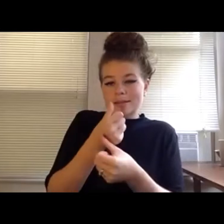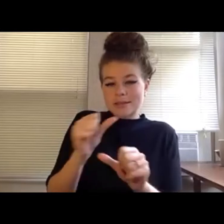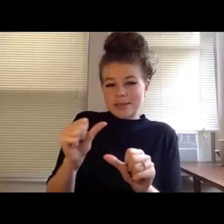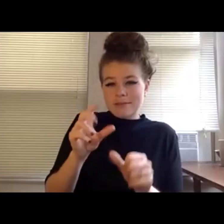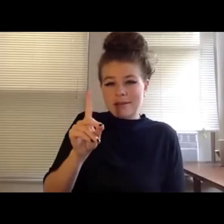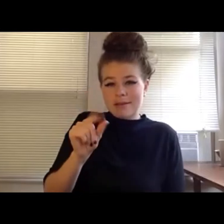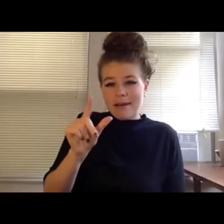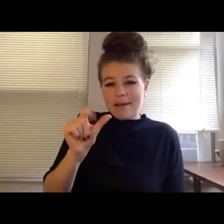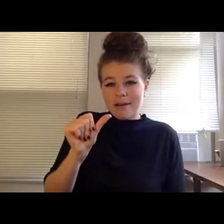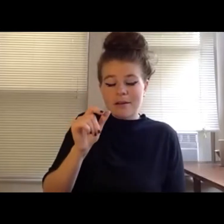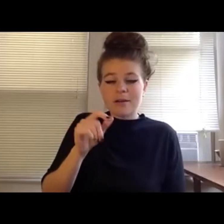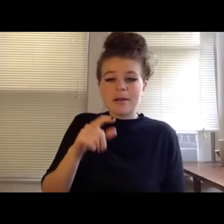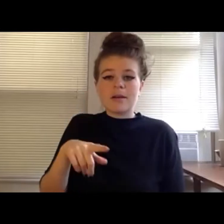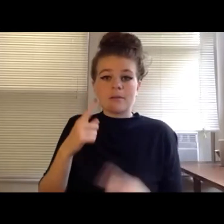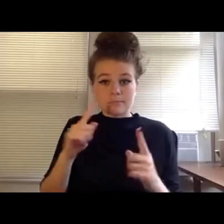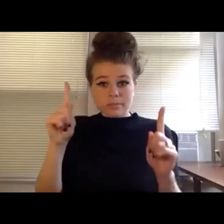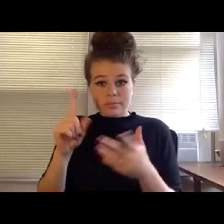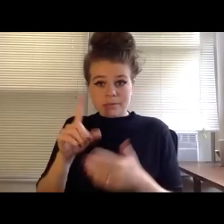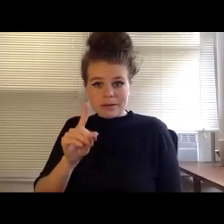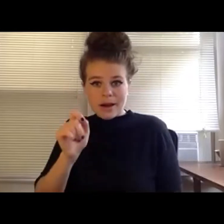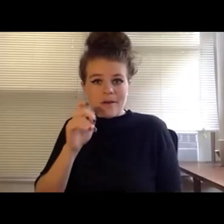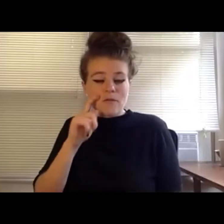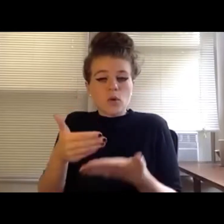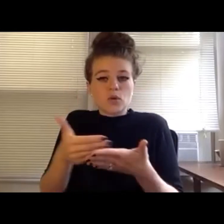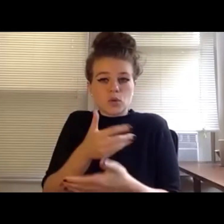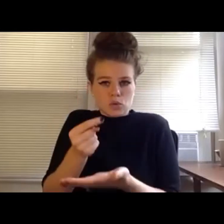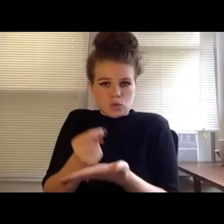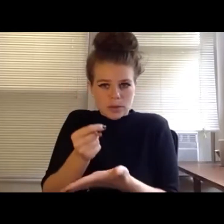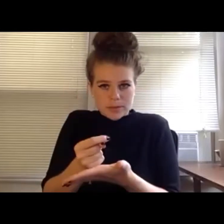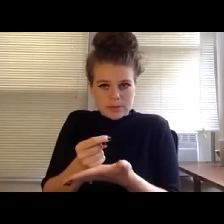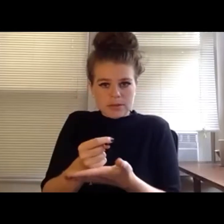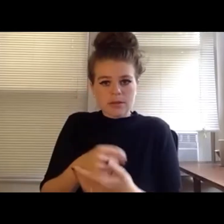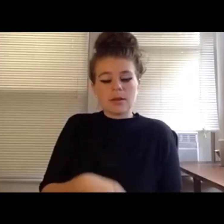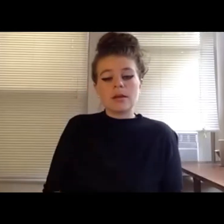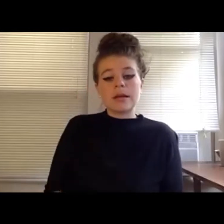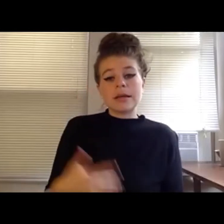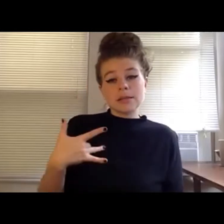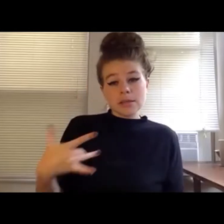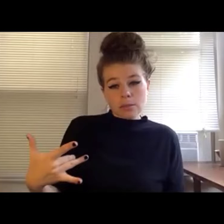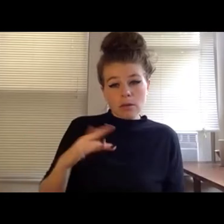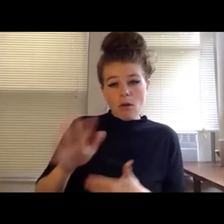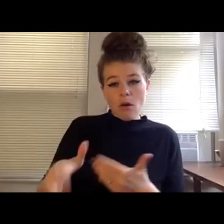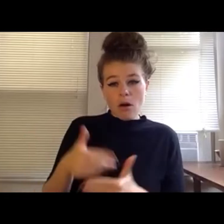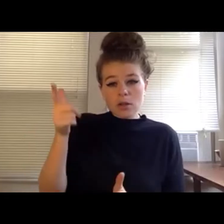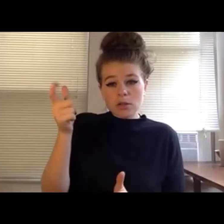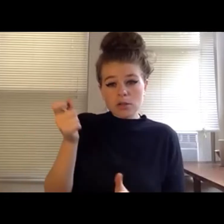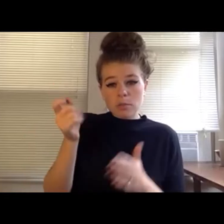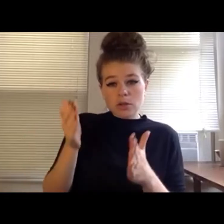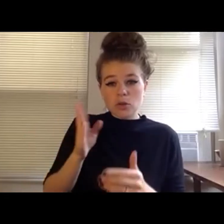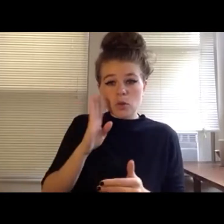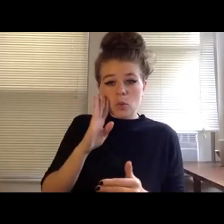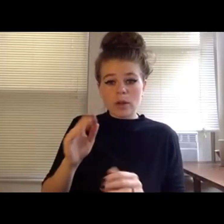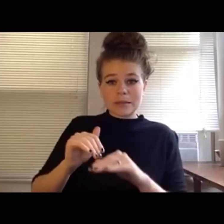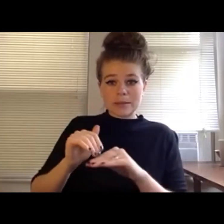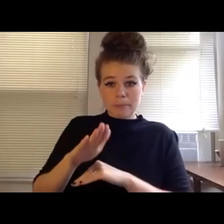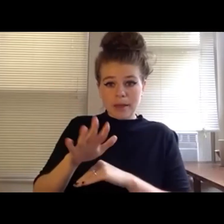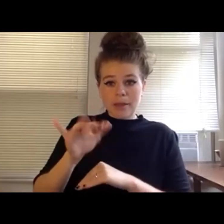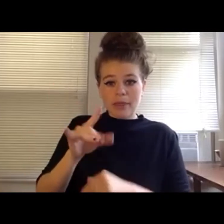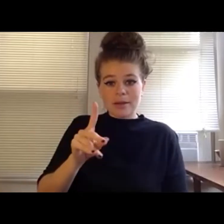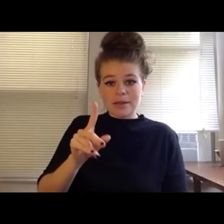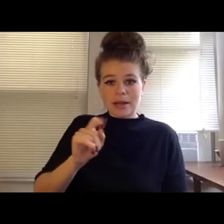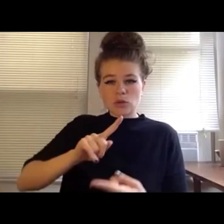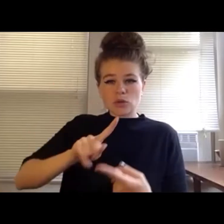new treatments. So they usually, all sponsors will submit these data to a body,